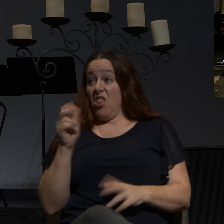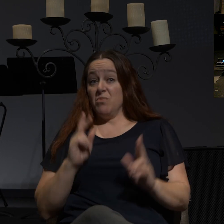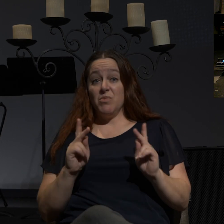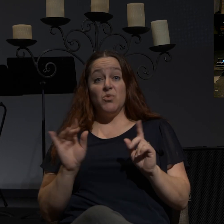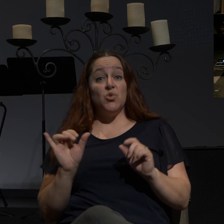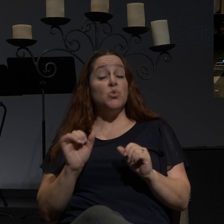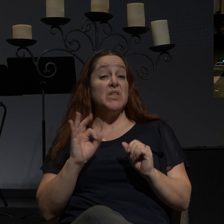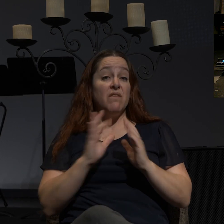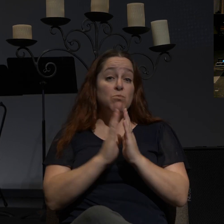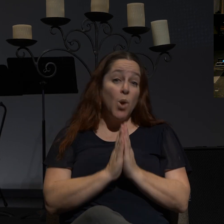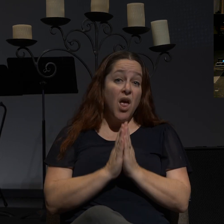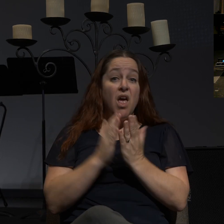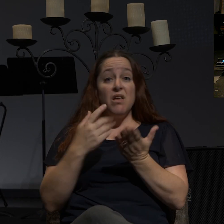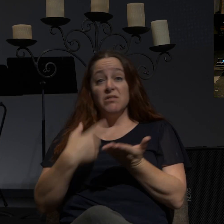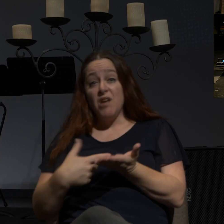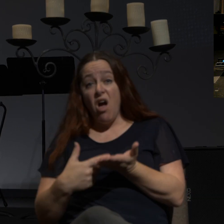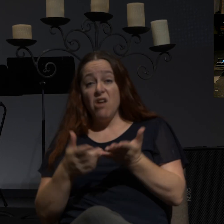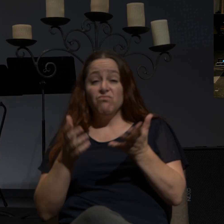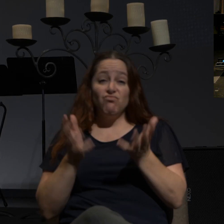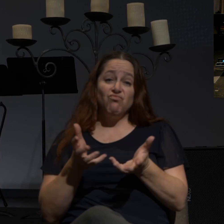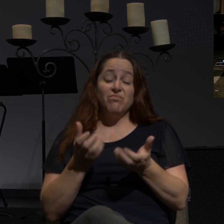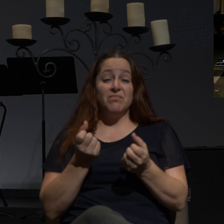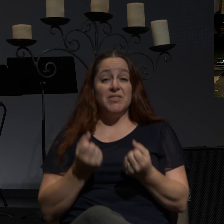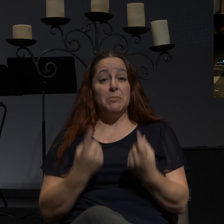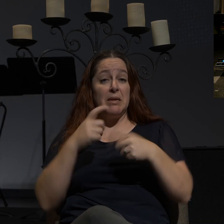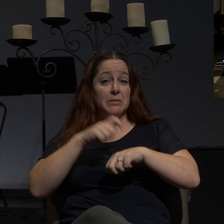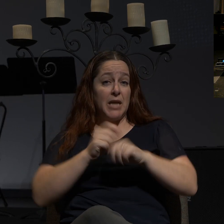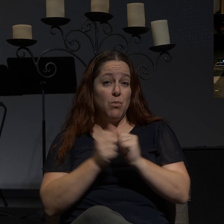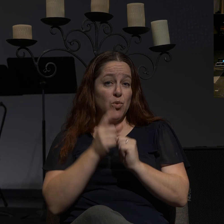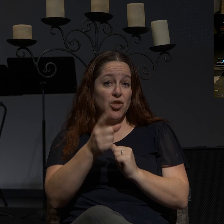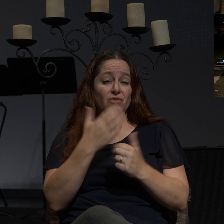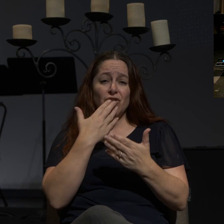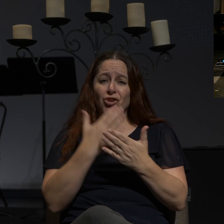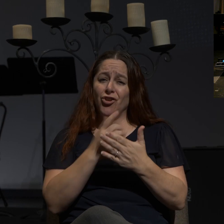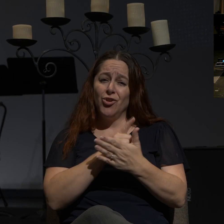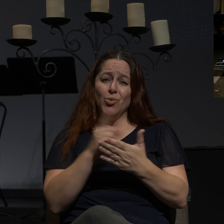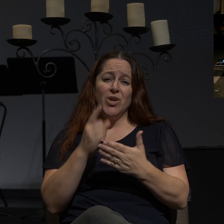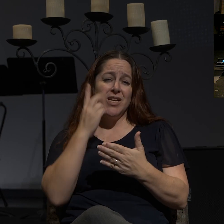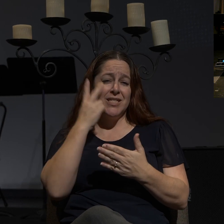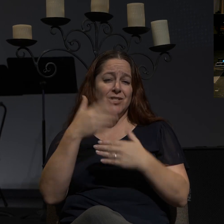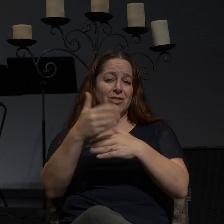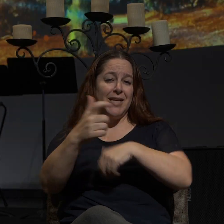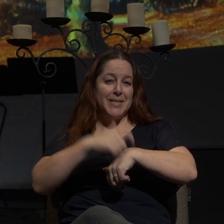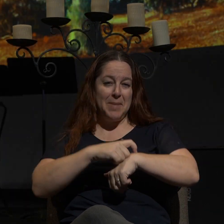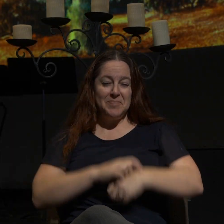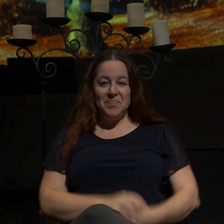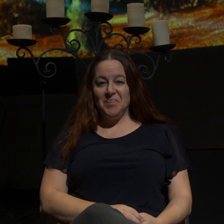you want to pray or talk, we'd love to spend some time with you. Have a great week. We'll see you next time.